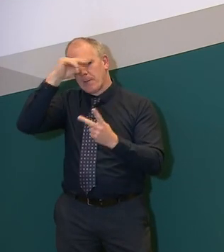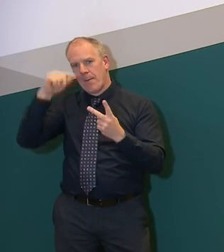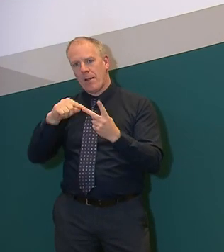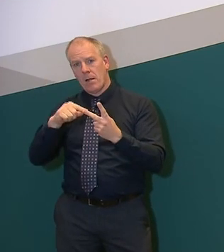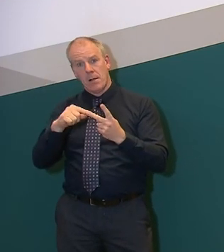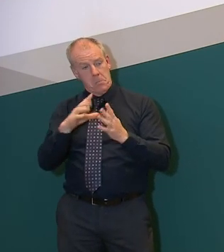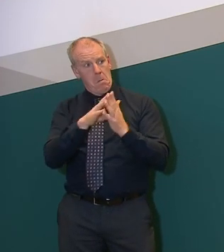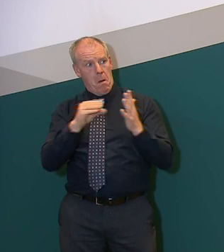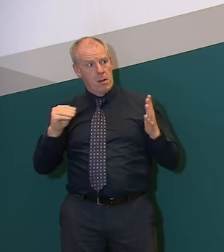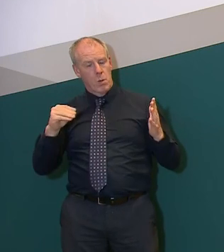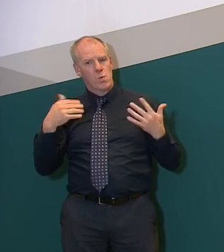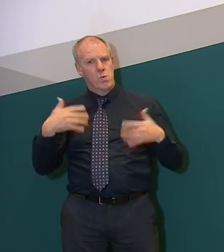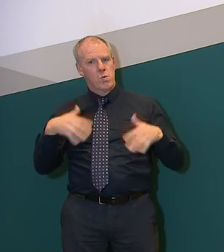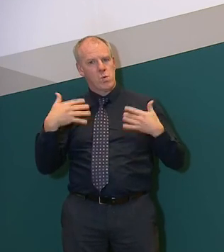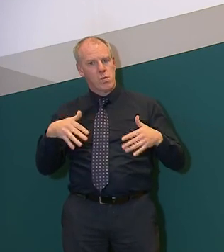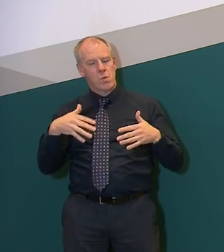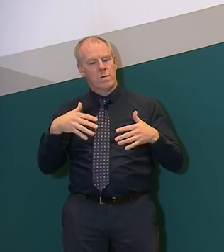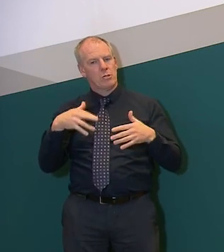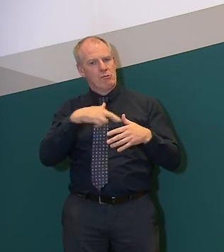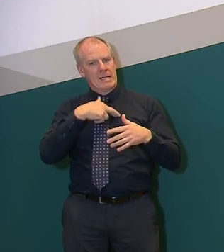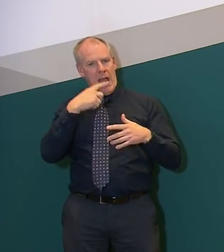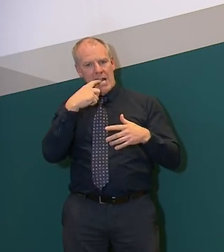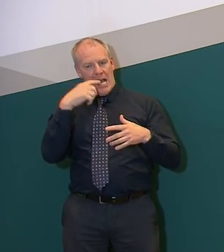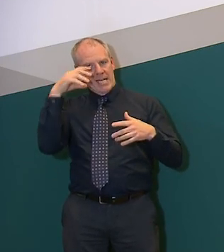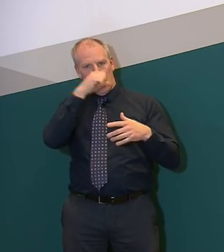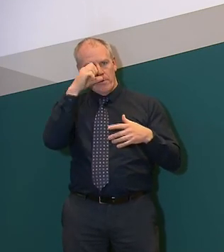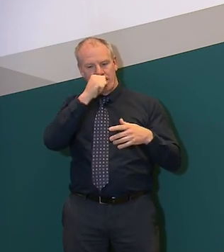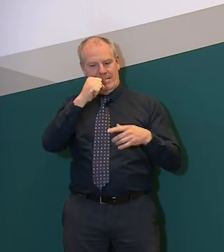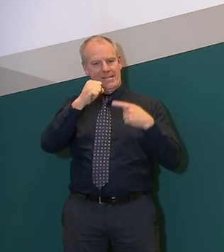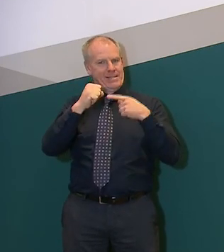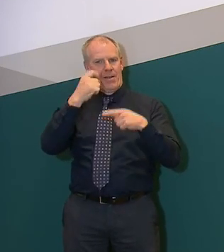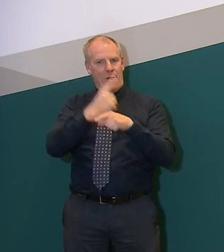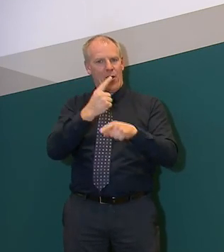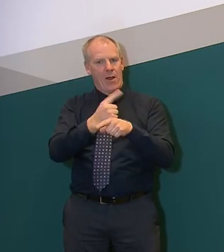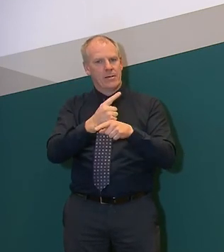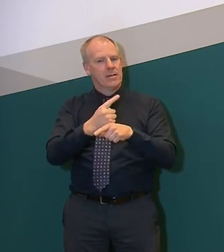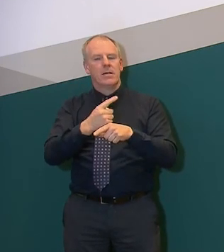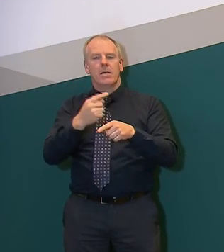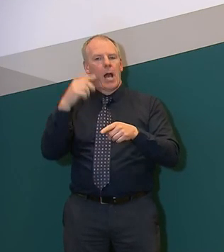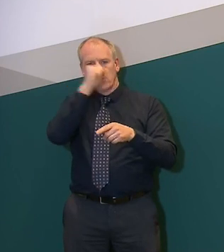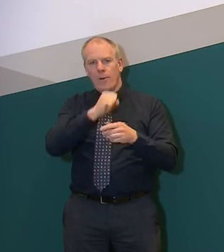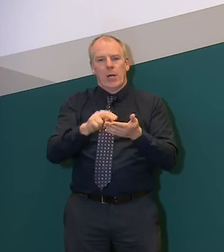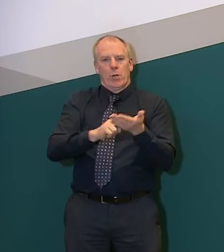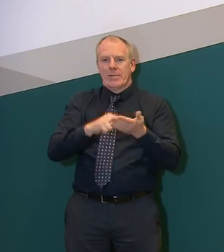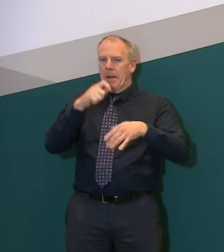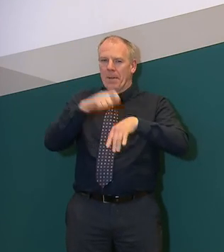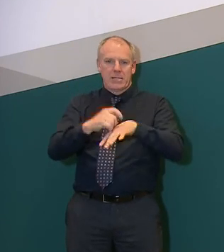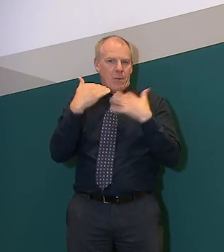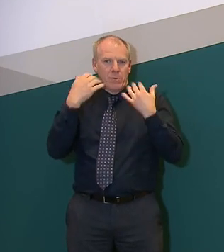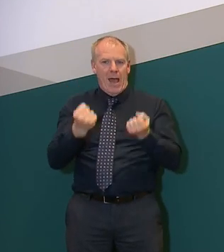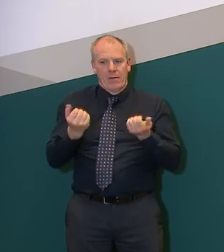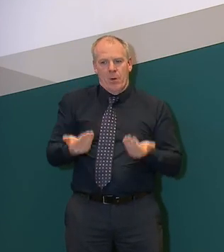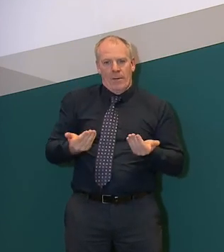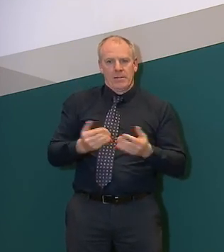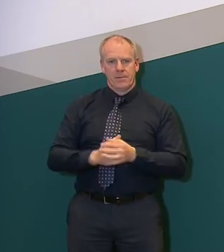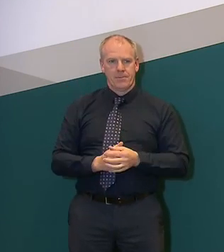is very sensitive to the assumptions that we make, and these assumptions are based on the best available data. And I just want to